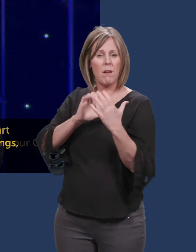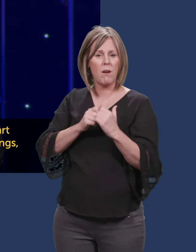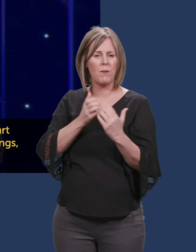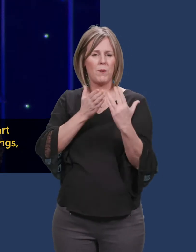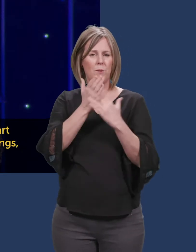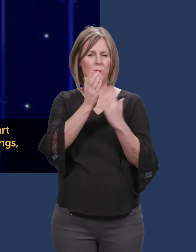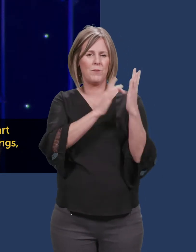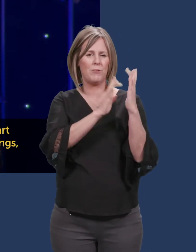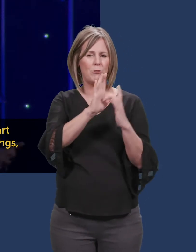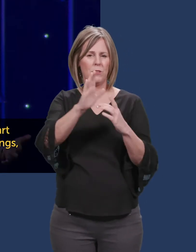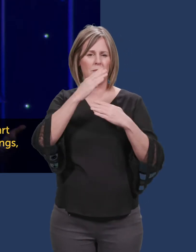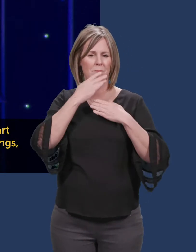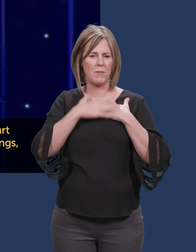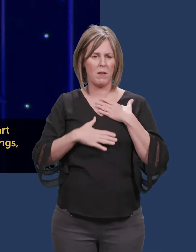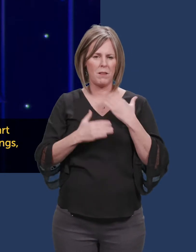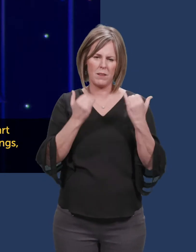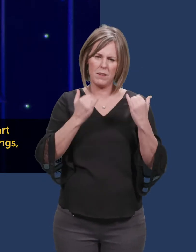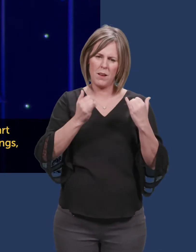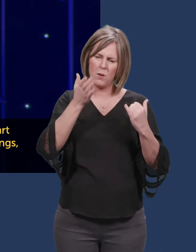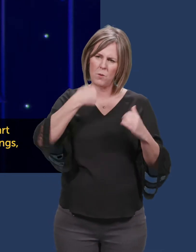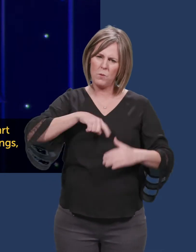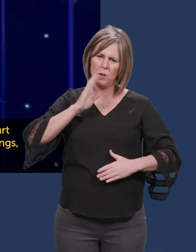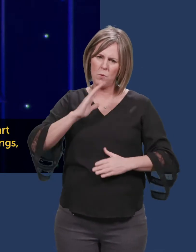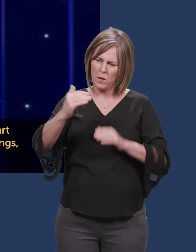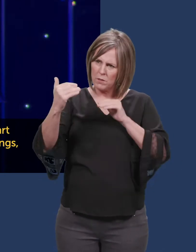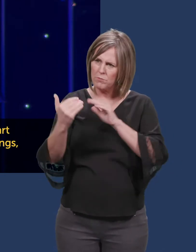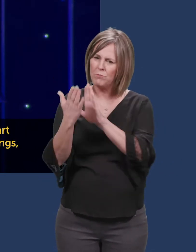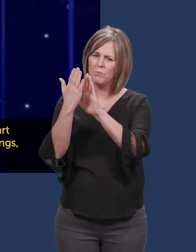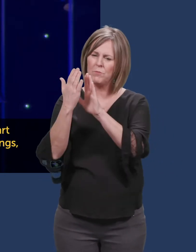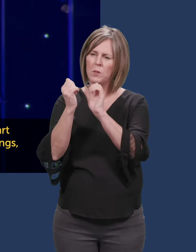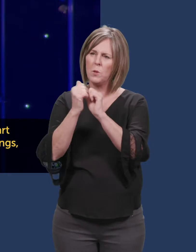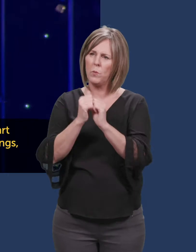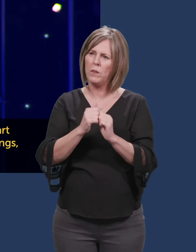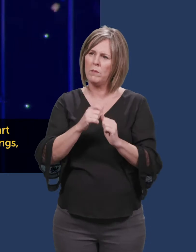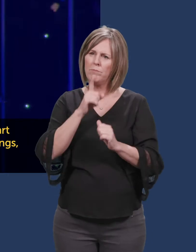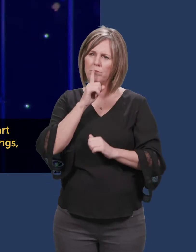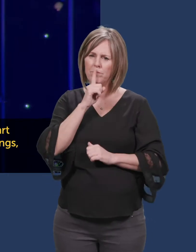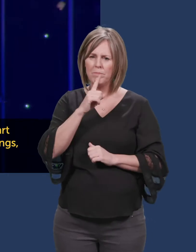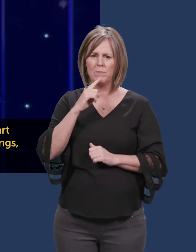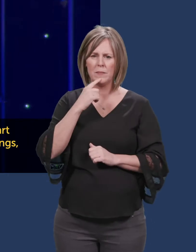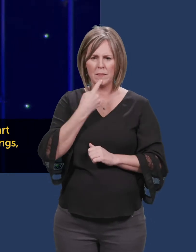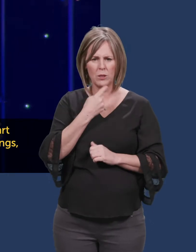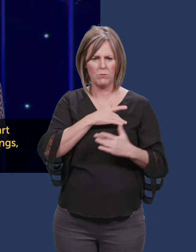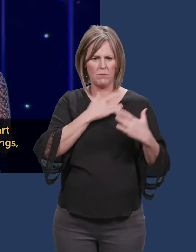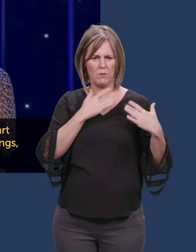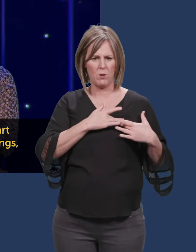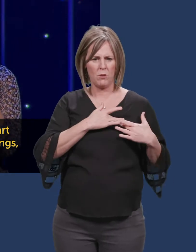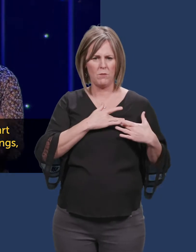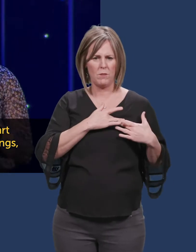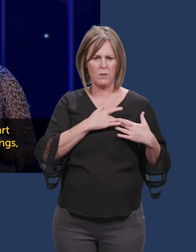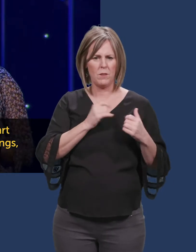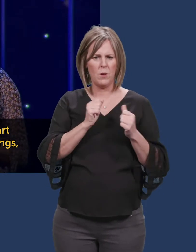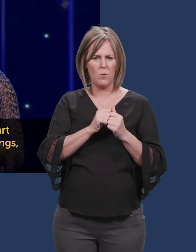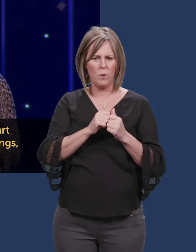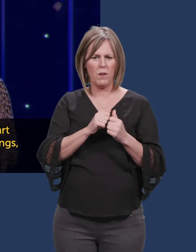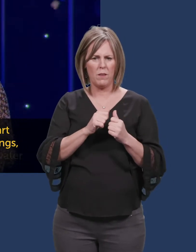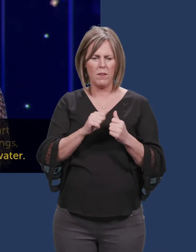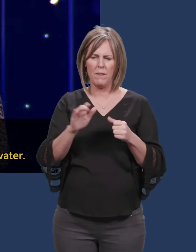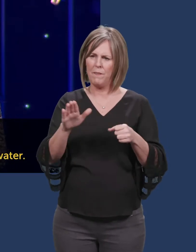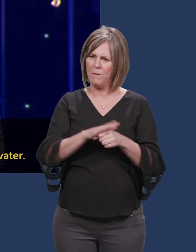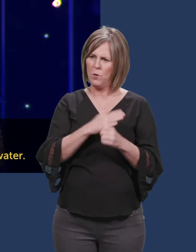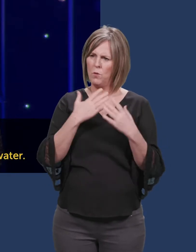Jesus, let us draw near to Him with a sincere heart and with the full assurance that faith